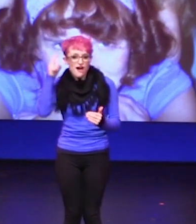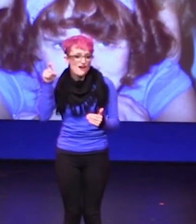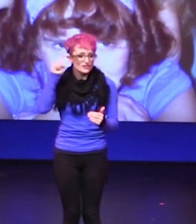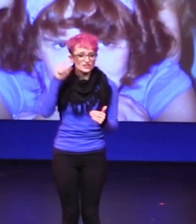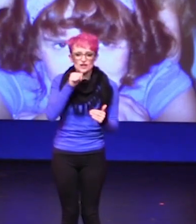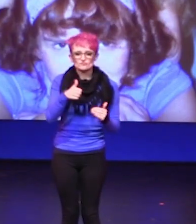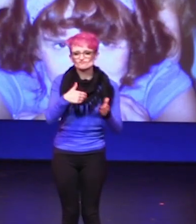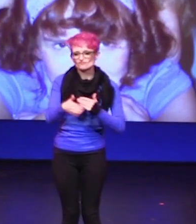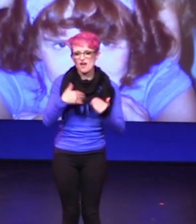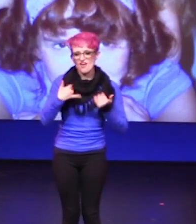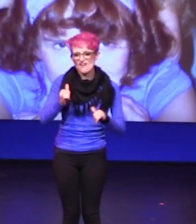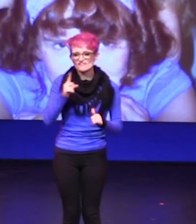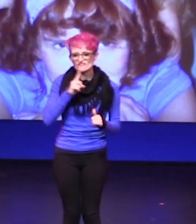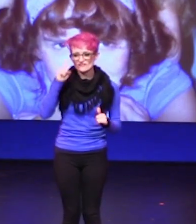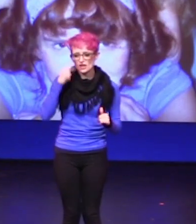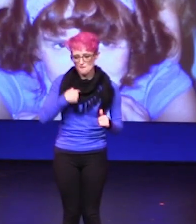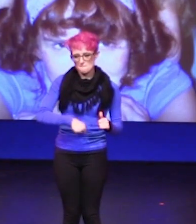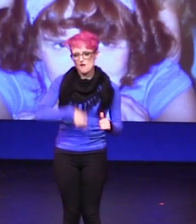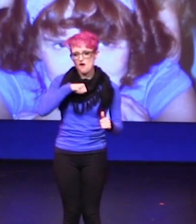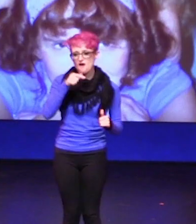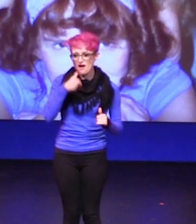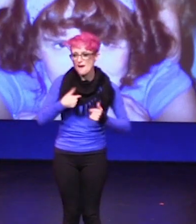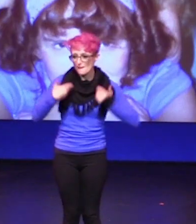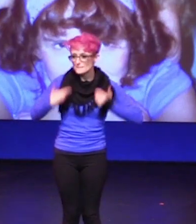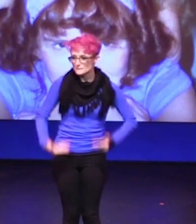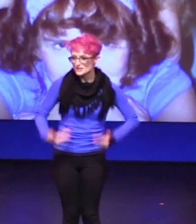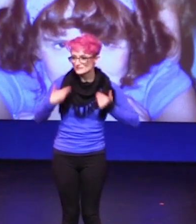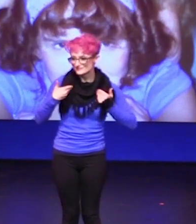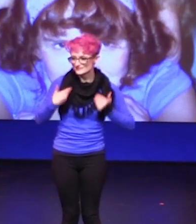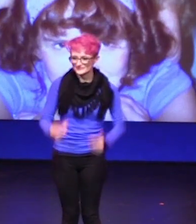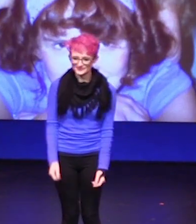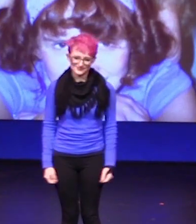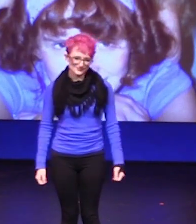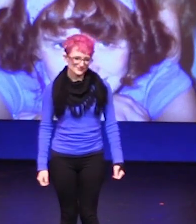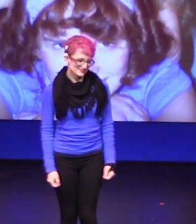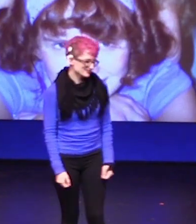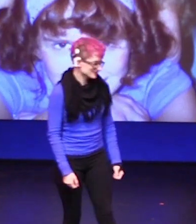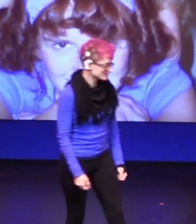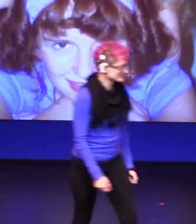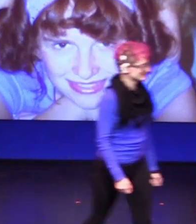nature. I use my cochlear implant for that. I'm a proud deaf person who happens to have a cochlear implant.